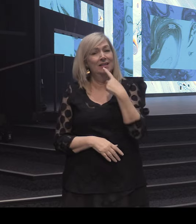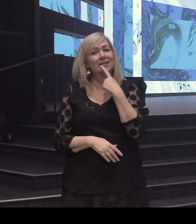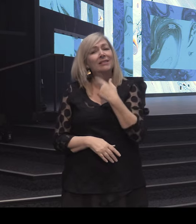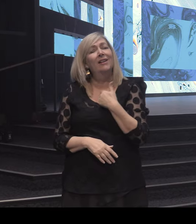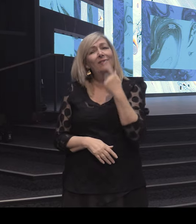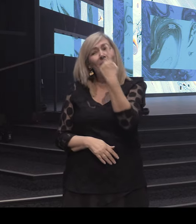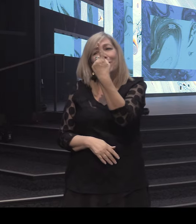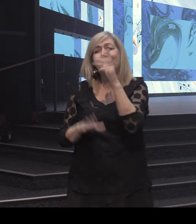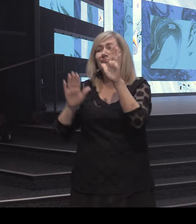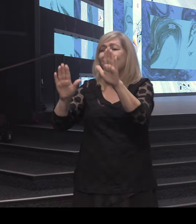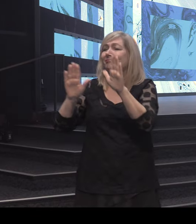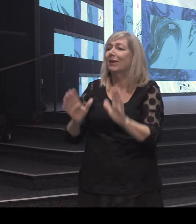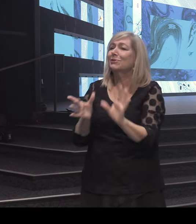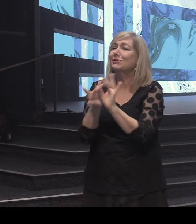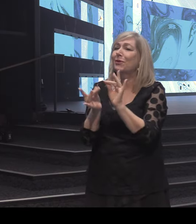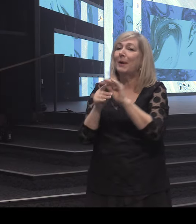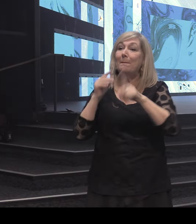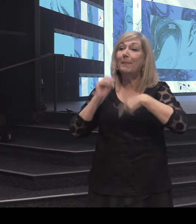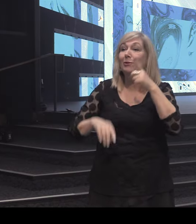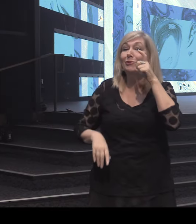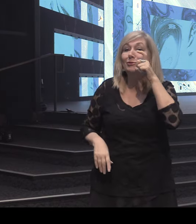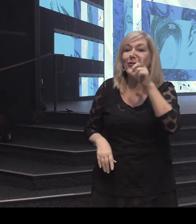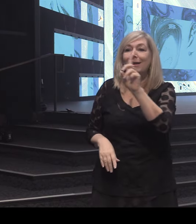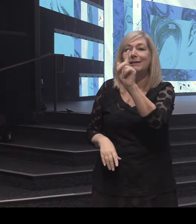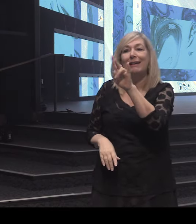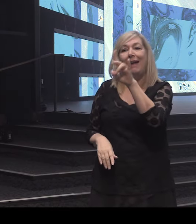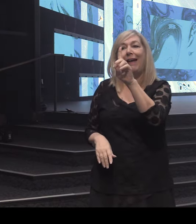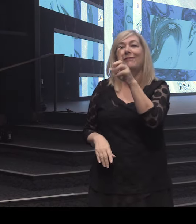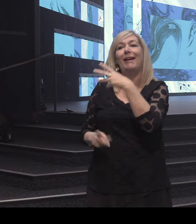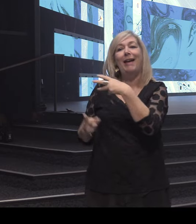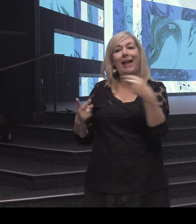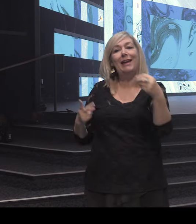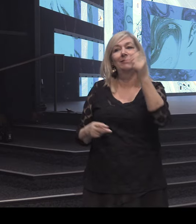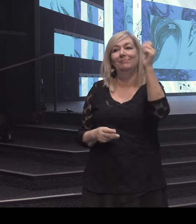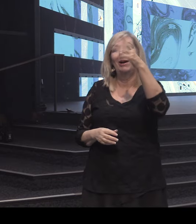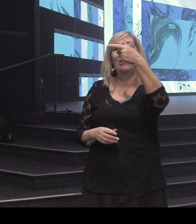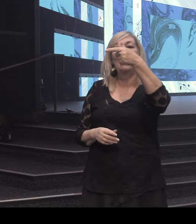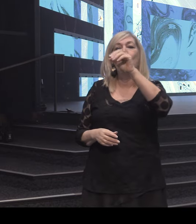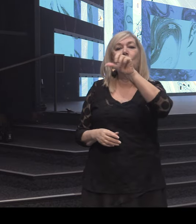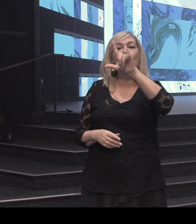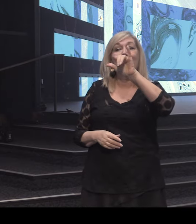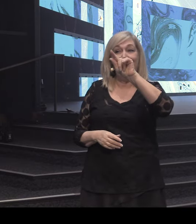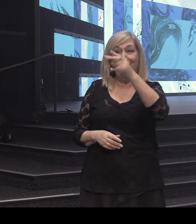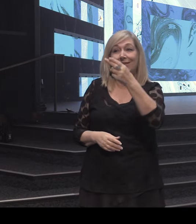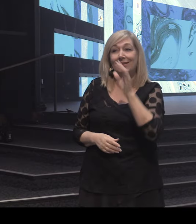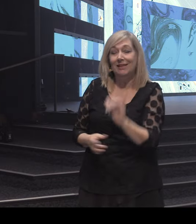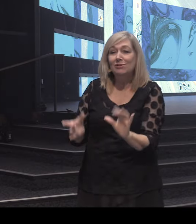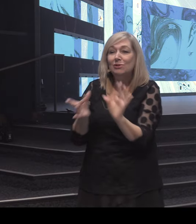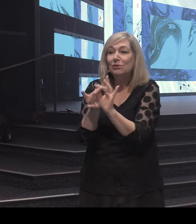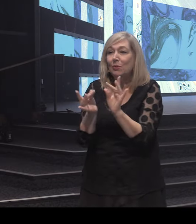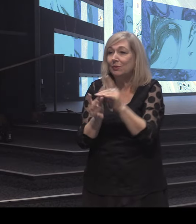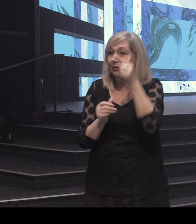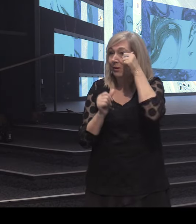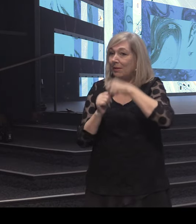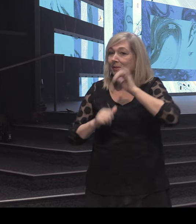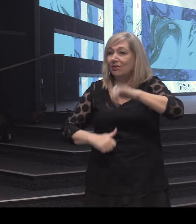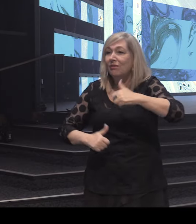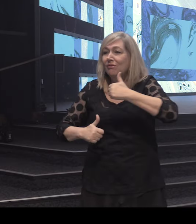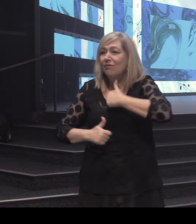story, well-known story about David and Goliath. The context is that the Philistine army